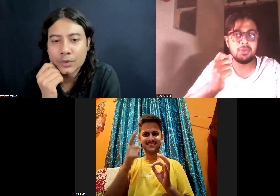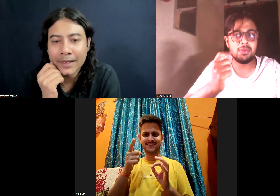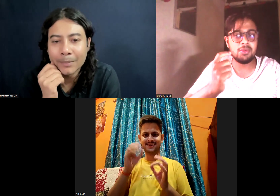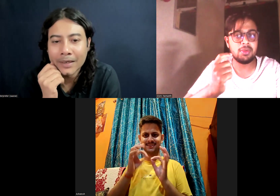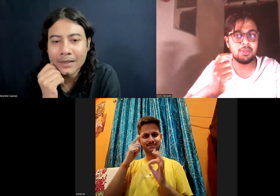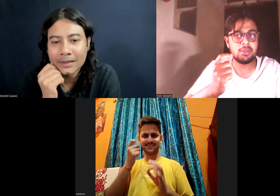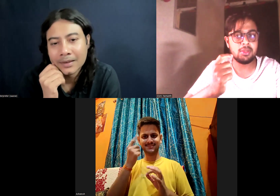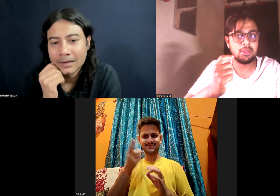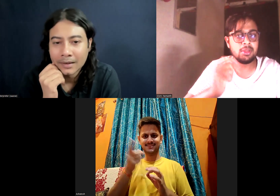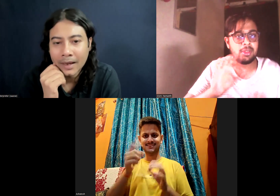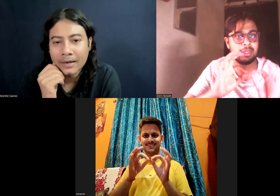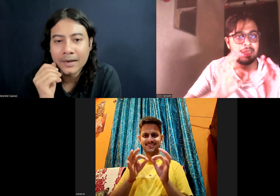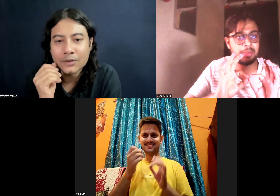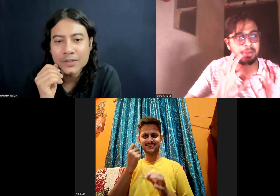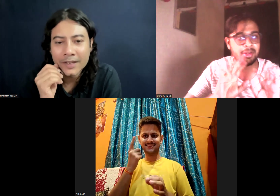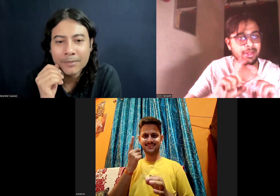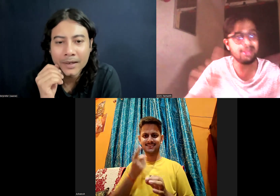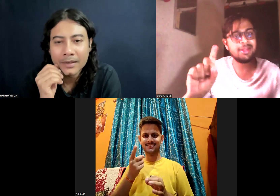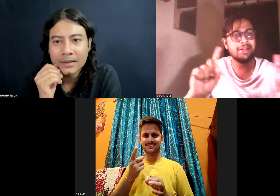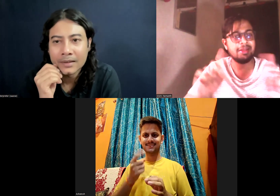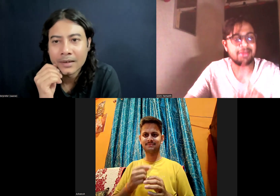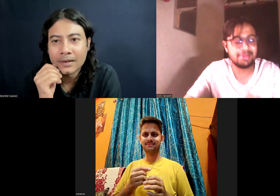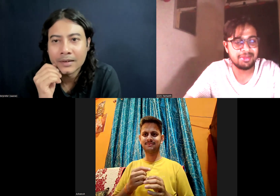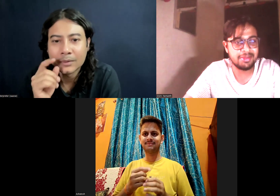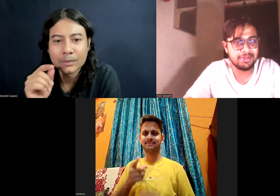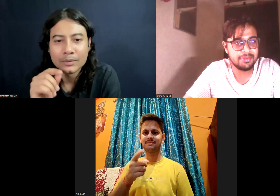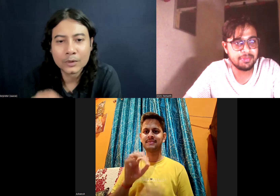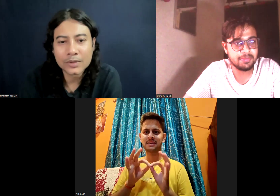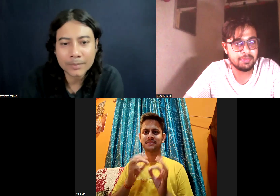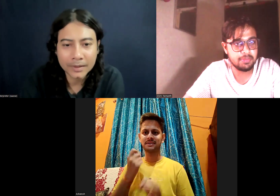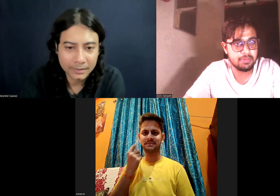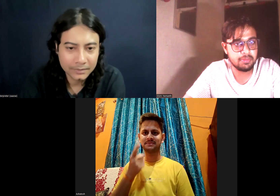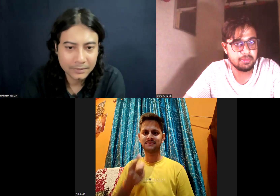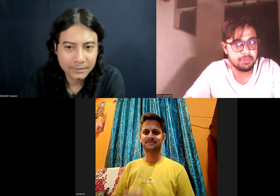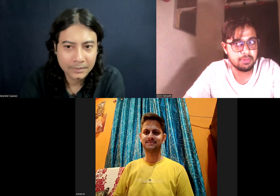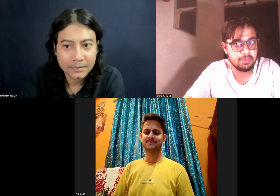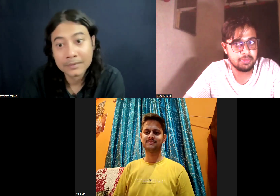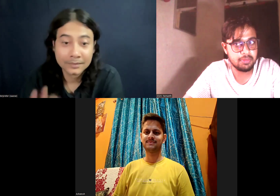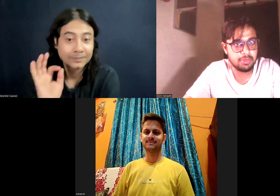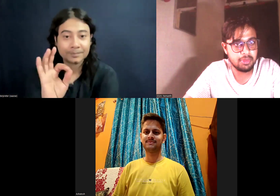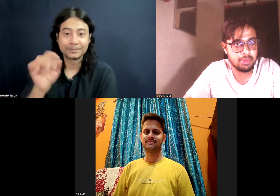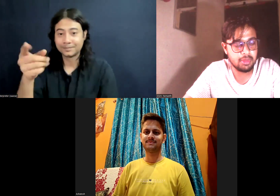tries to take money and tries to save money and tries to do something.